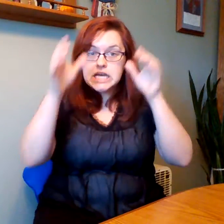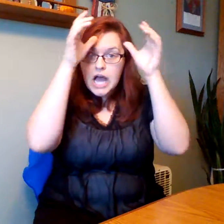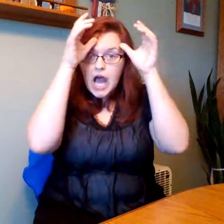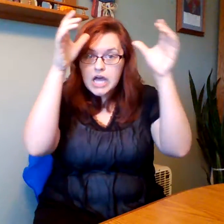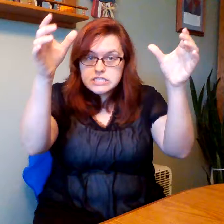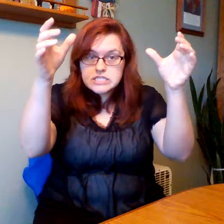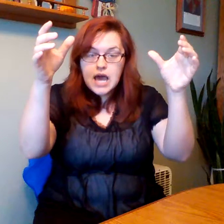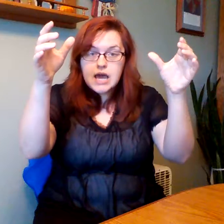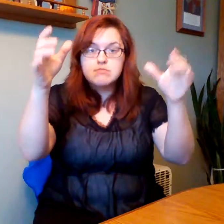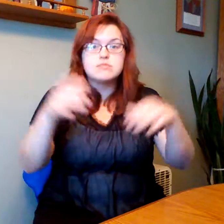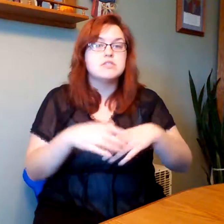you for